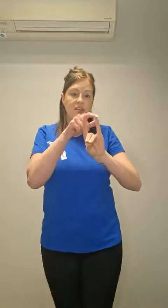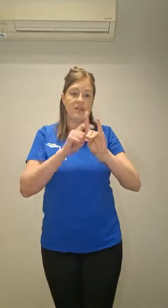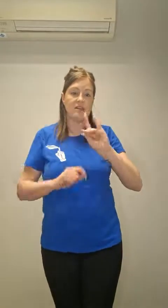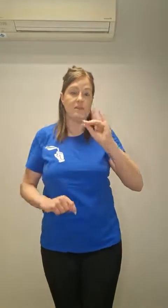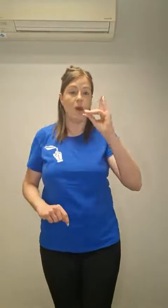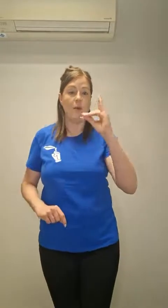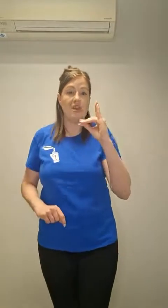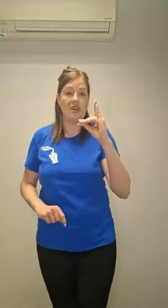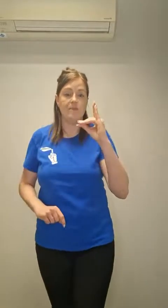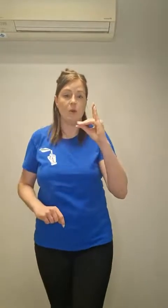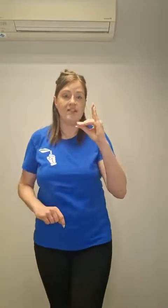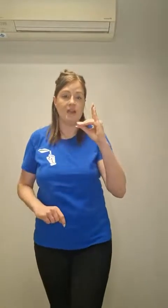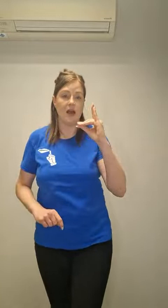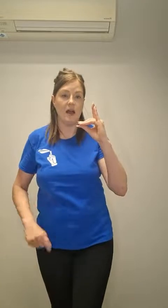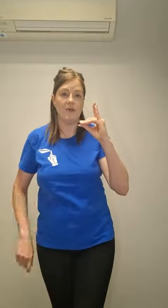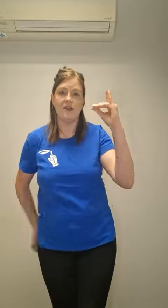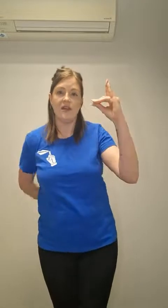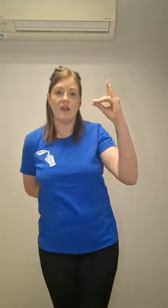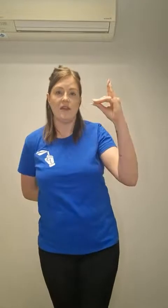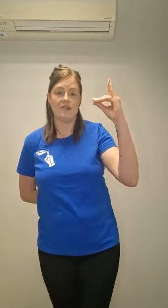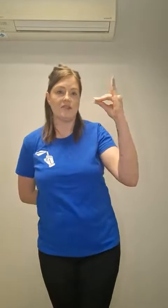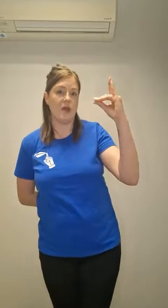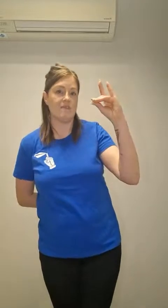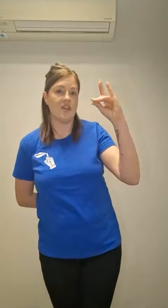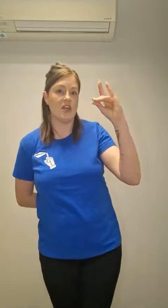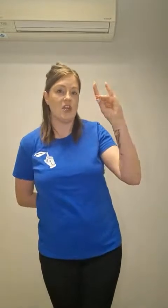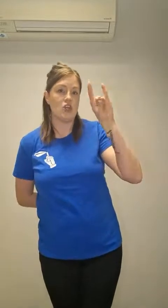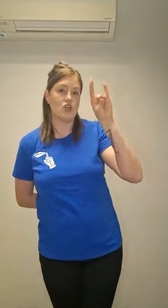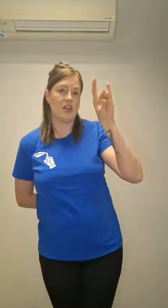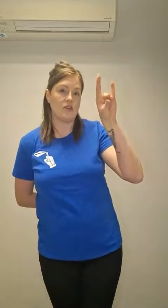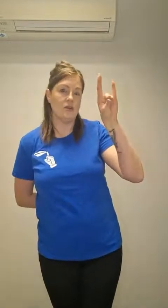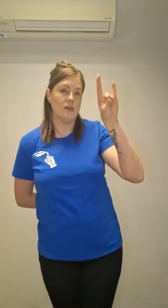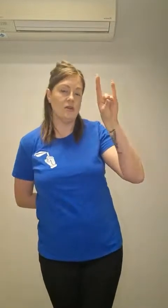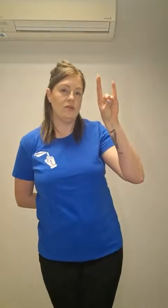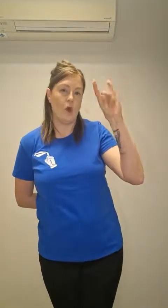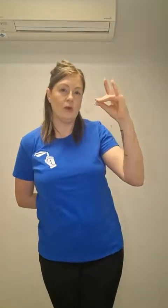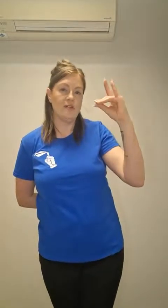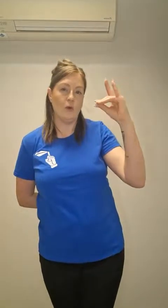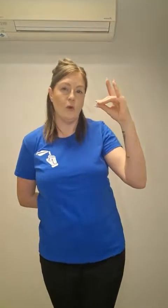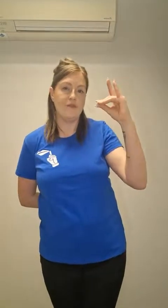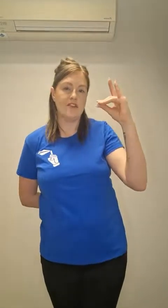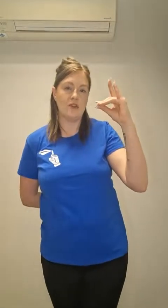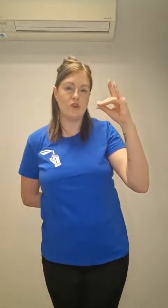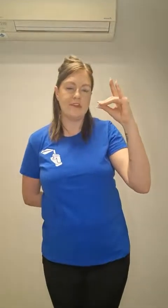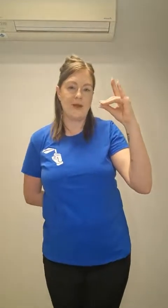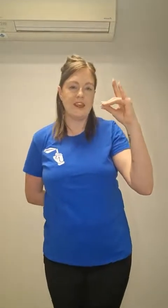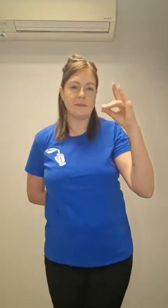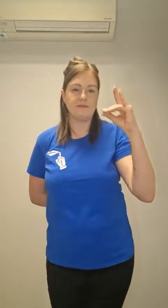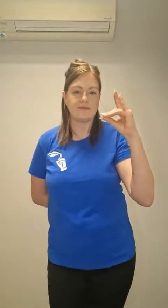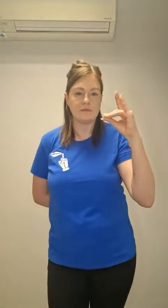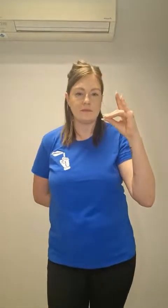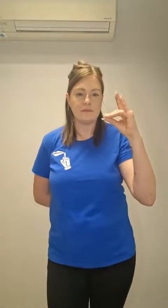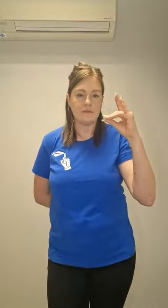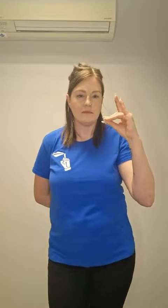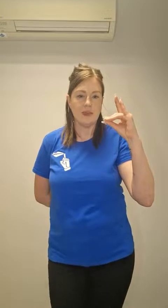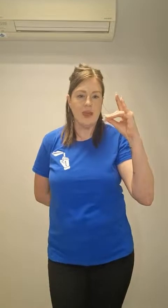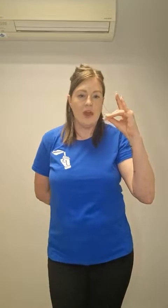extended, palm in, pointing up, like those shadow dogs or wolves that you used to make.